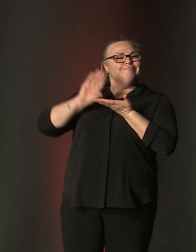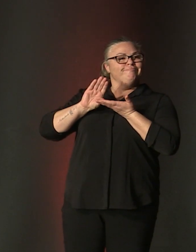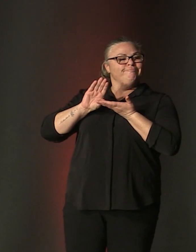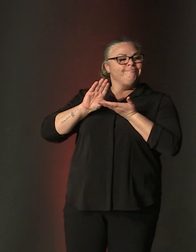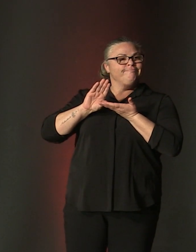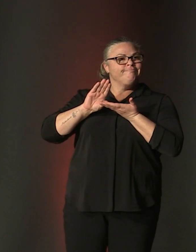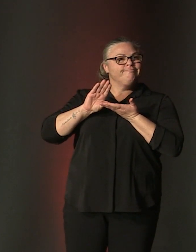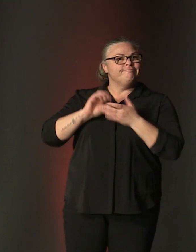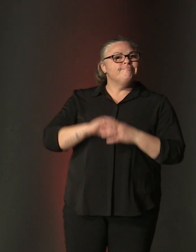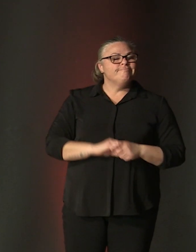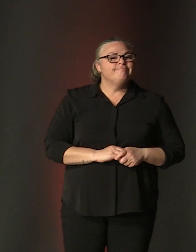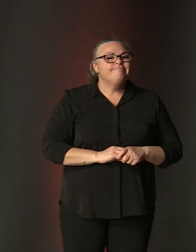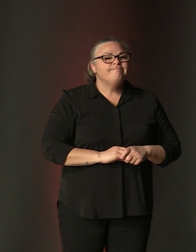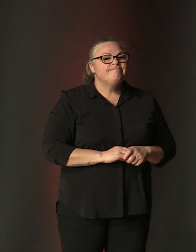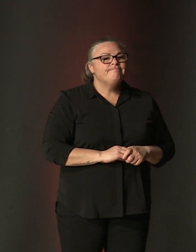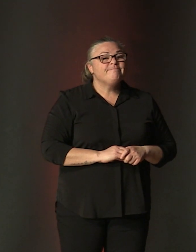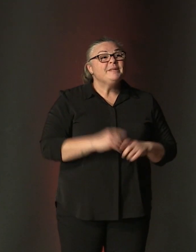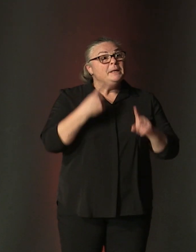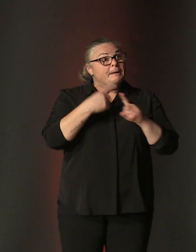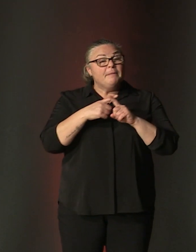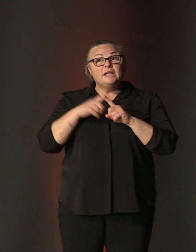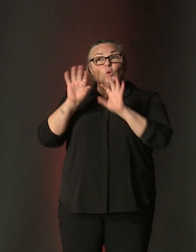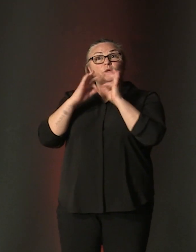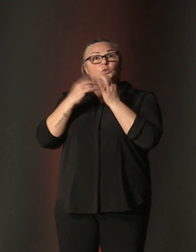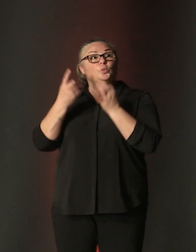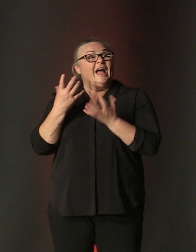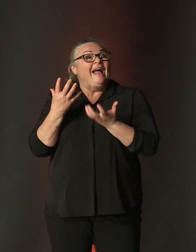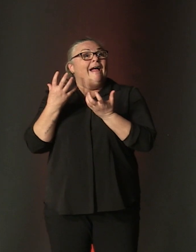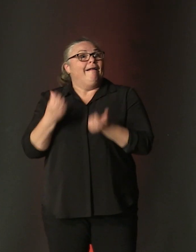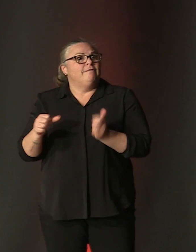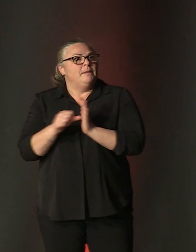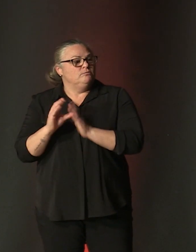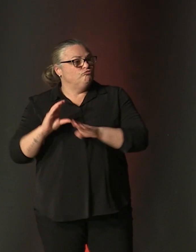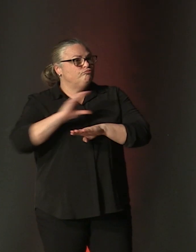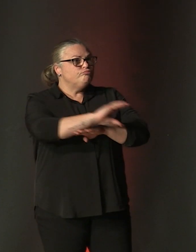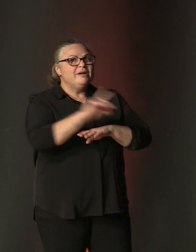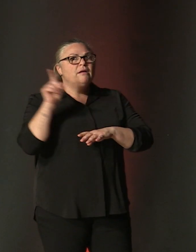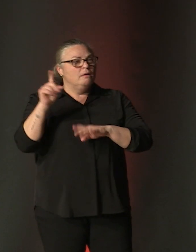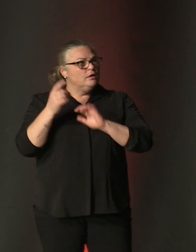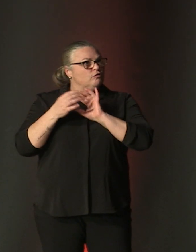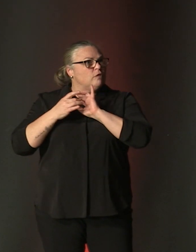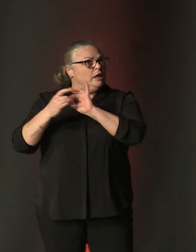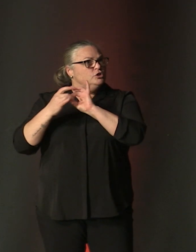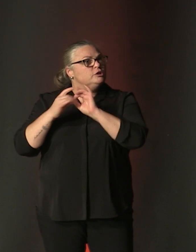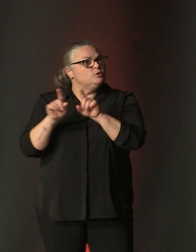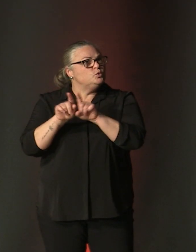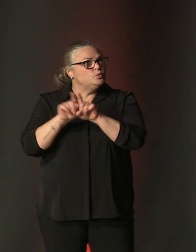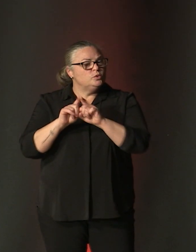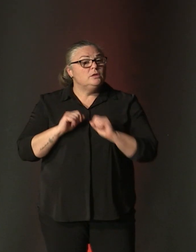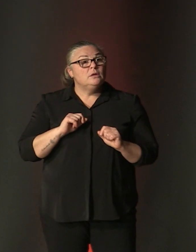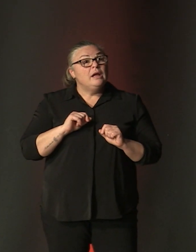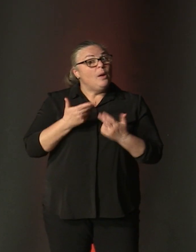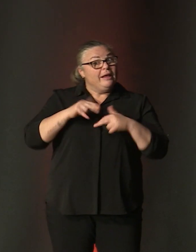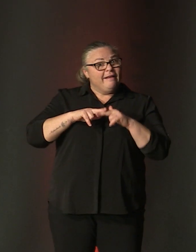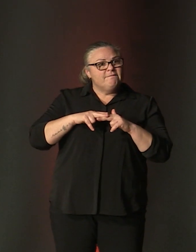And then there's a relationship with the funders themselves. Now, this is an interesting one because if you're putting your money somewhere,